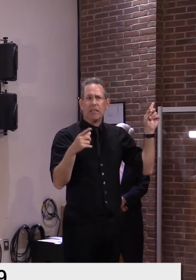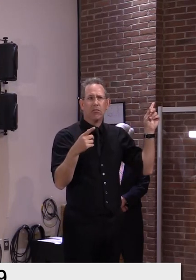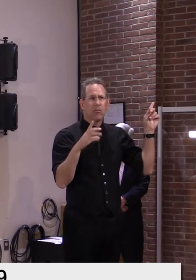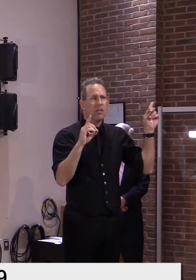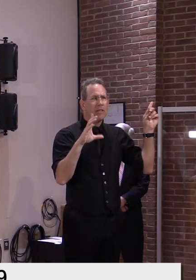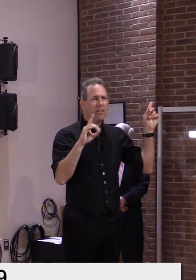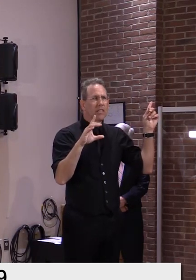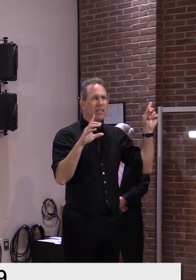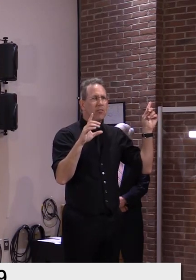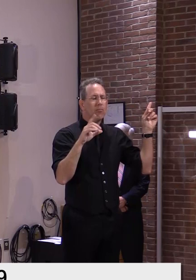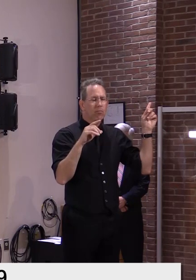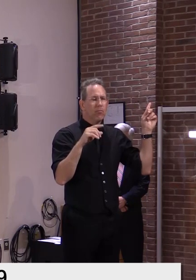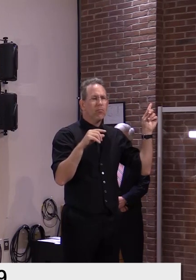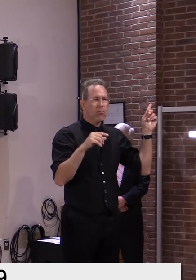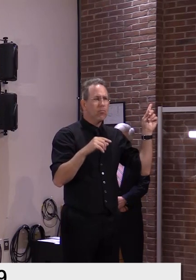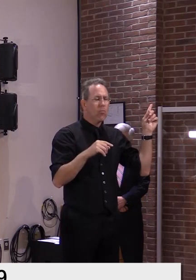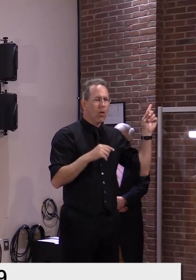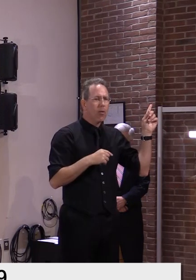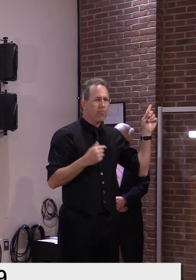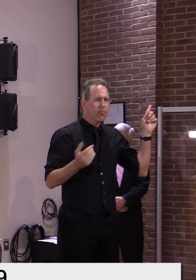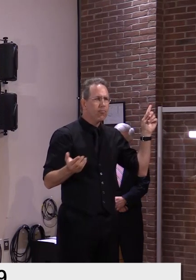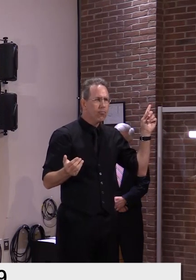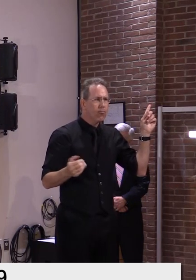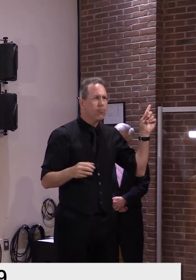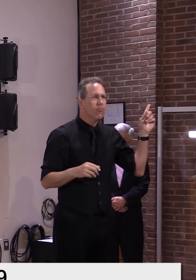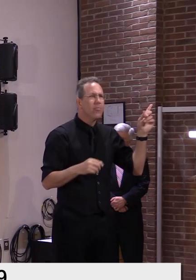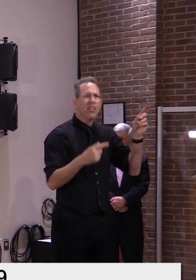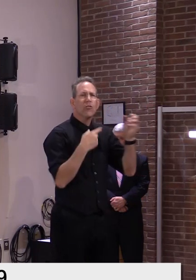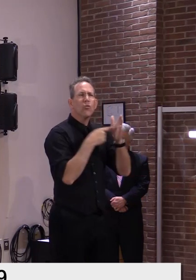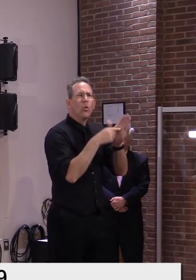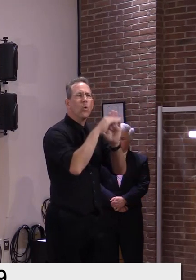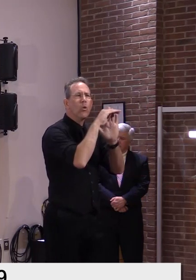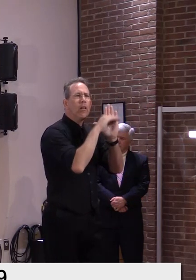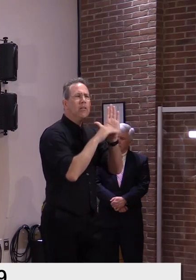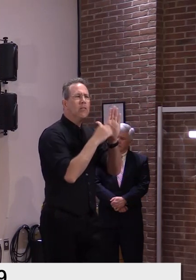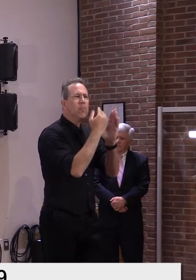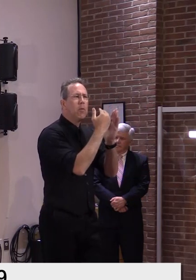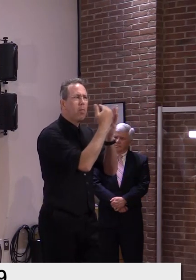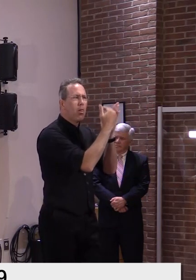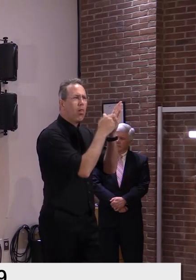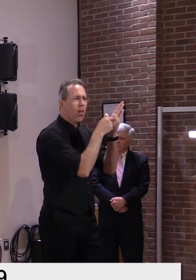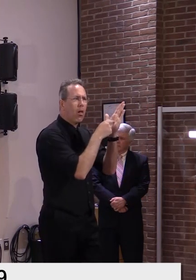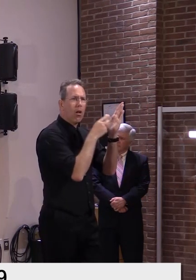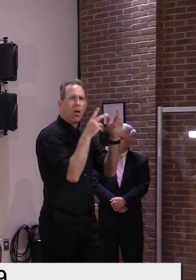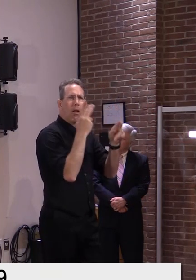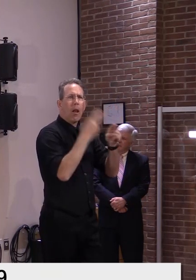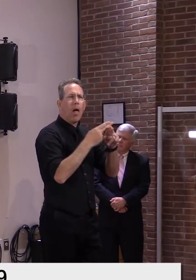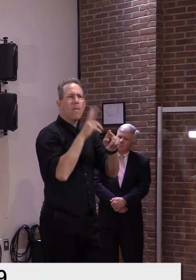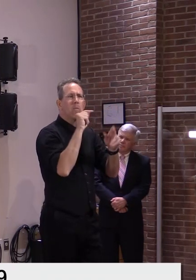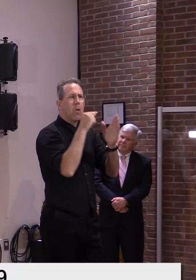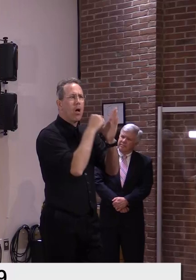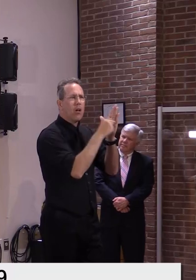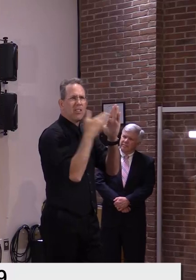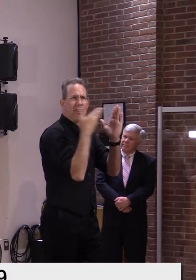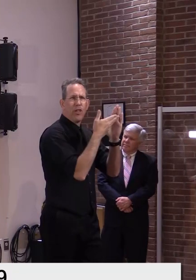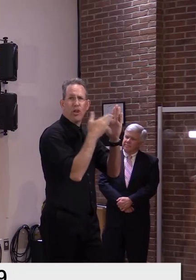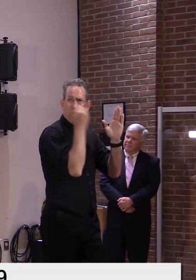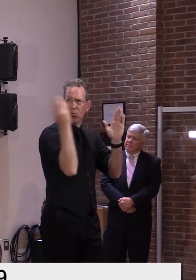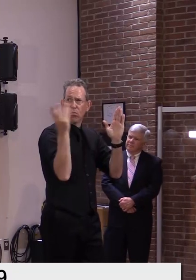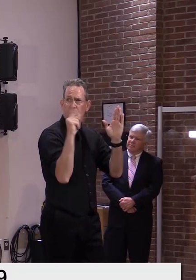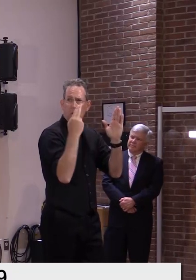Vermont's numbers are up there, but we haven't heard much talk about those deaths.